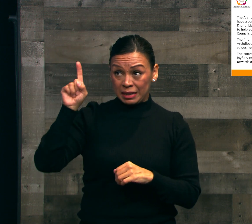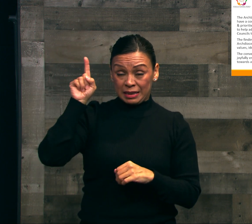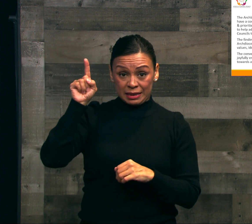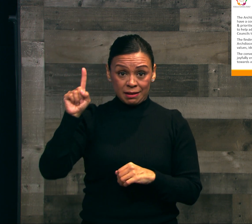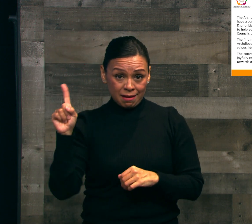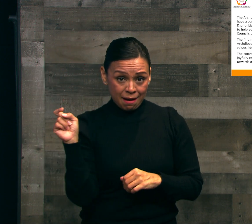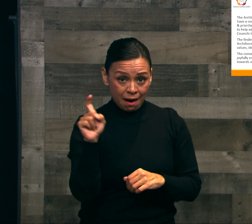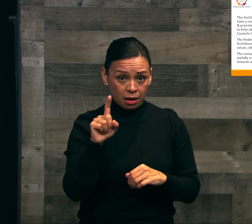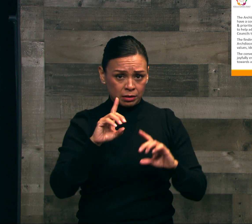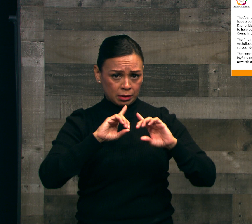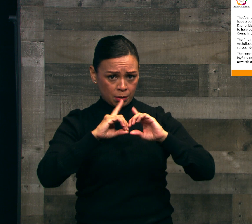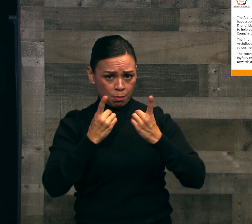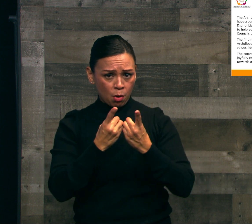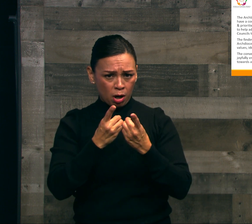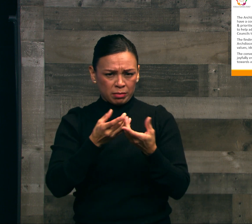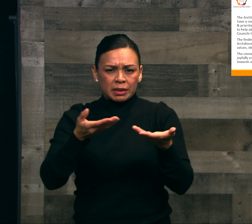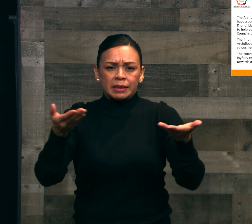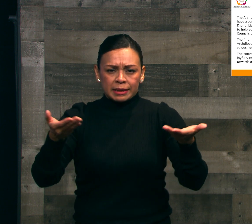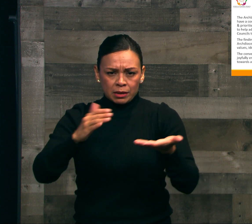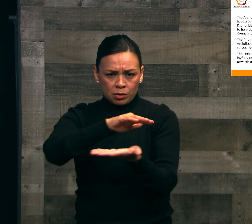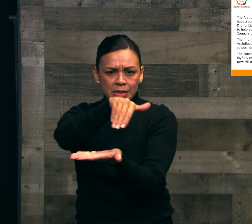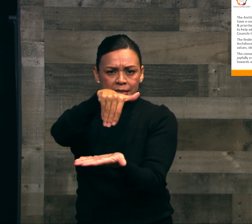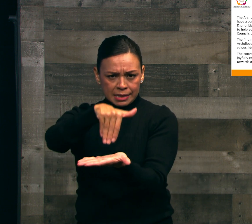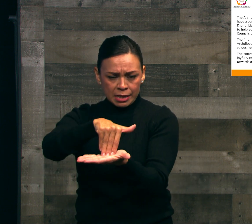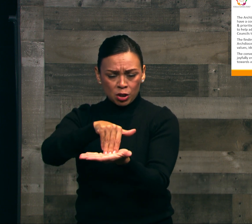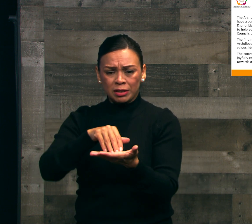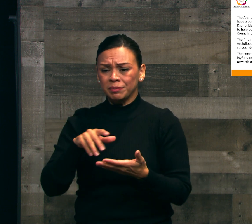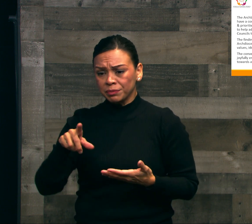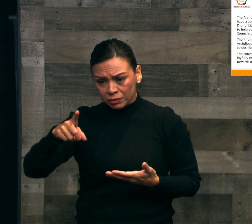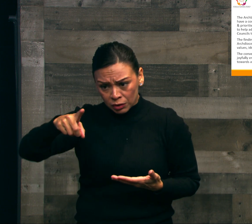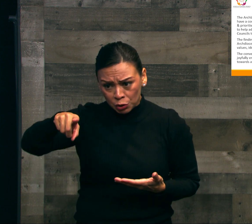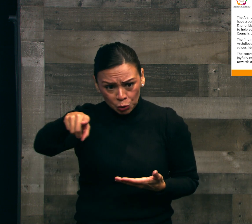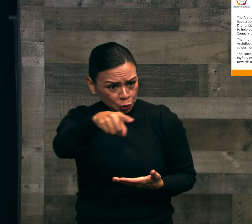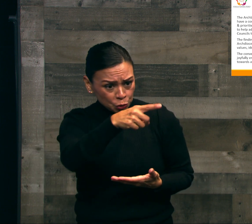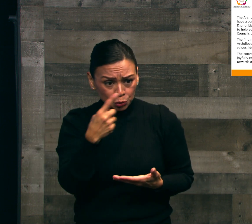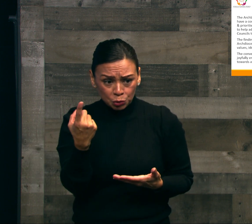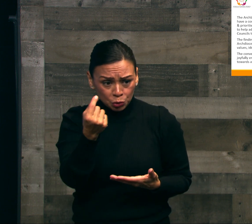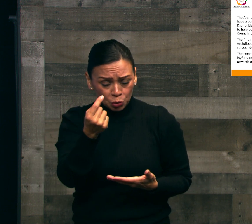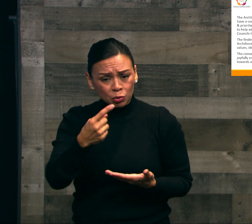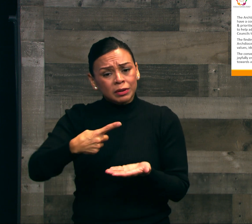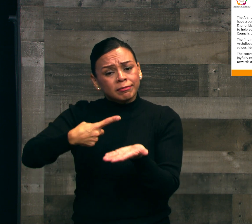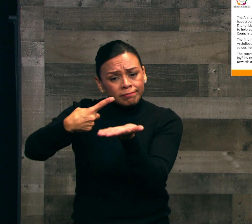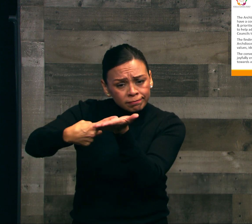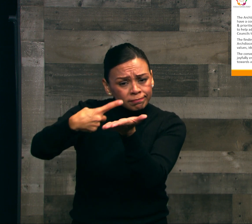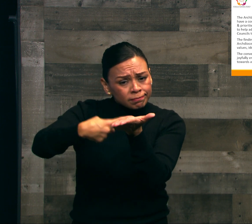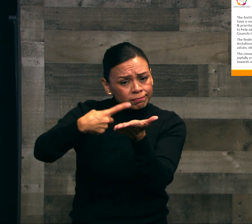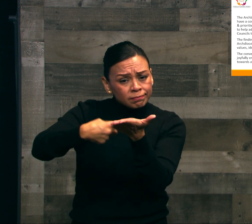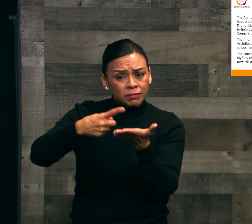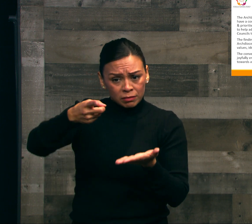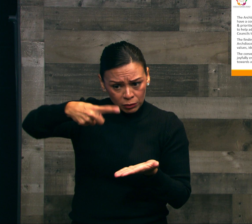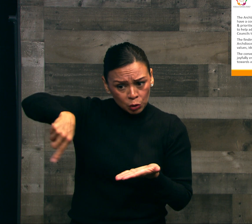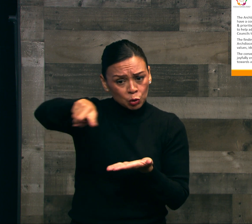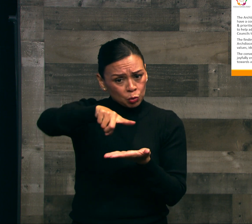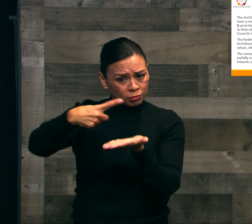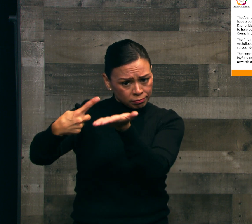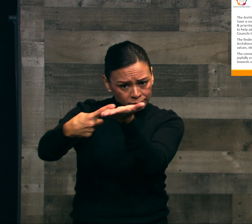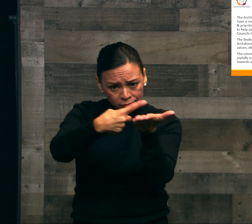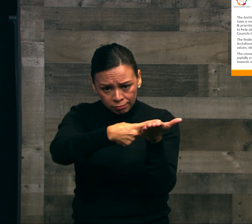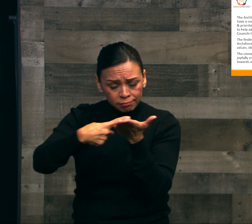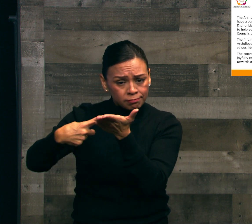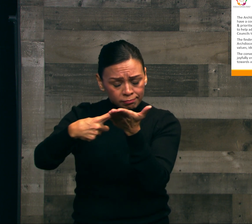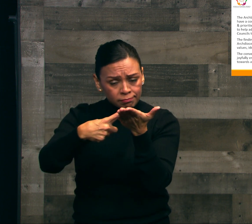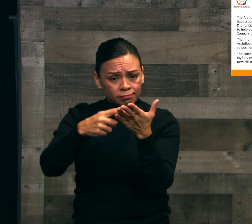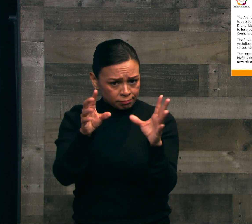asked every department at the Pastoral Ministry Center to have a conversation